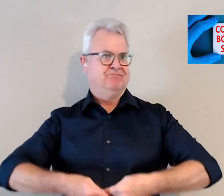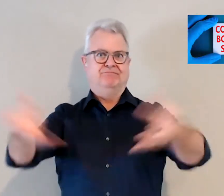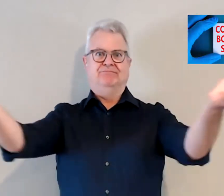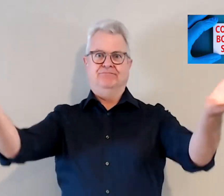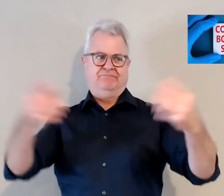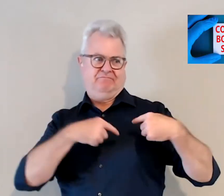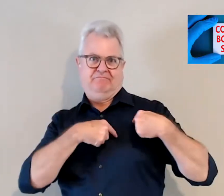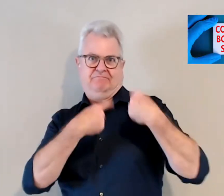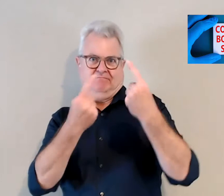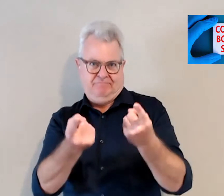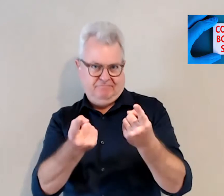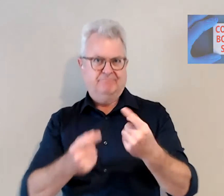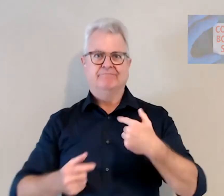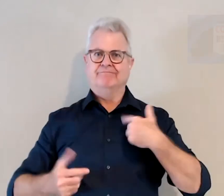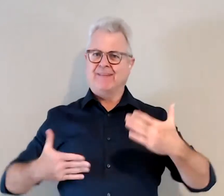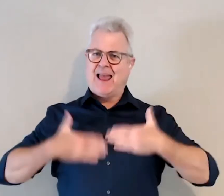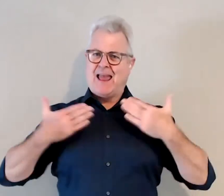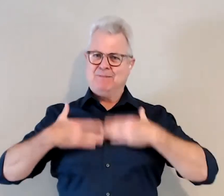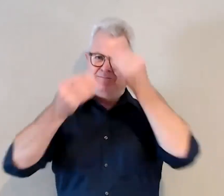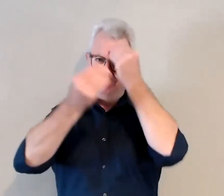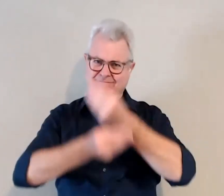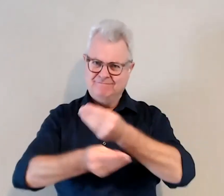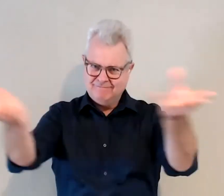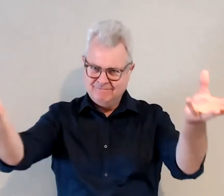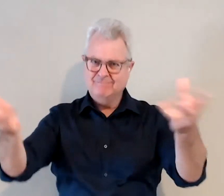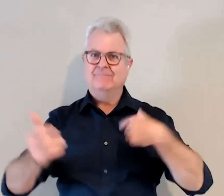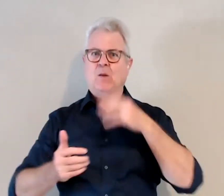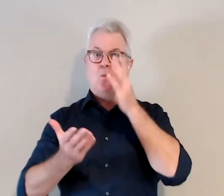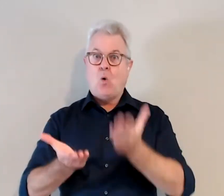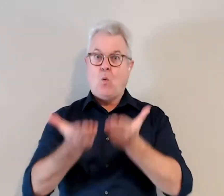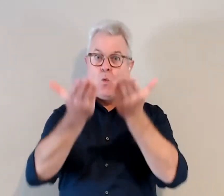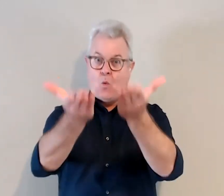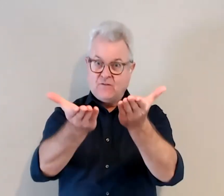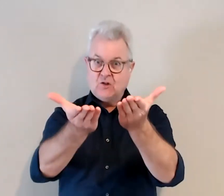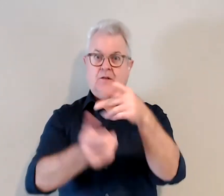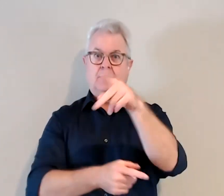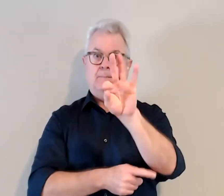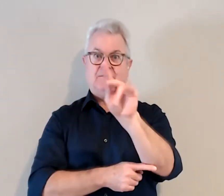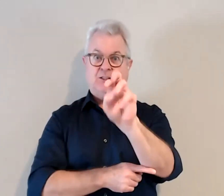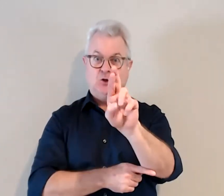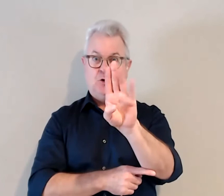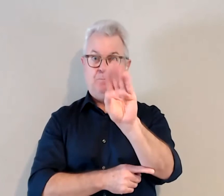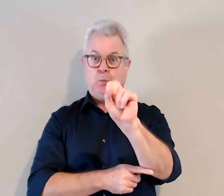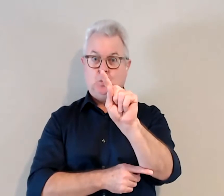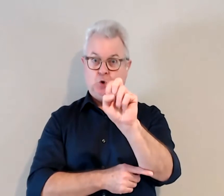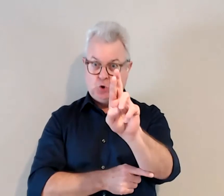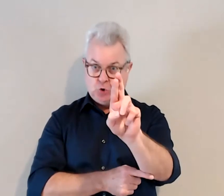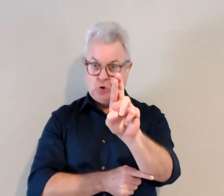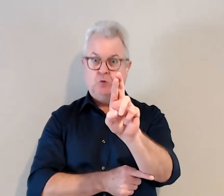available? Well, it's been available and I'm happy to give you the following information. The booster will be offered